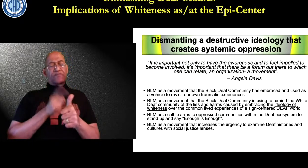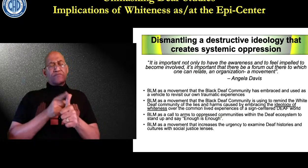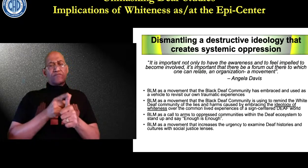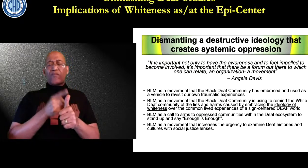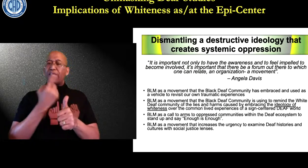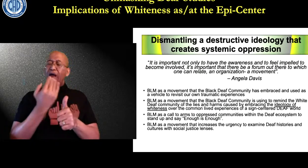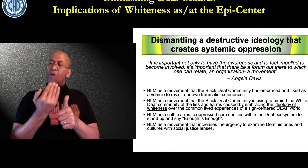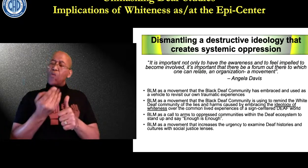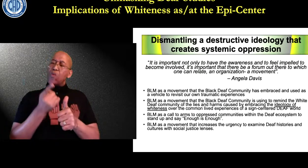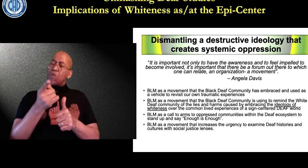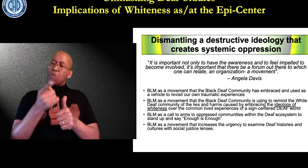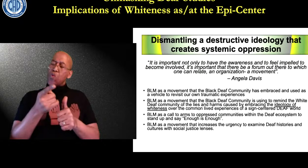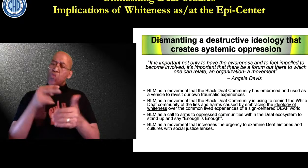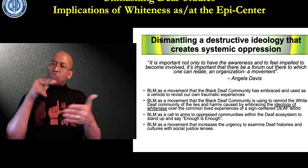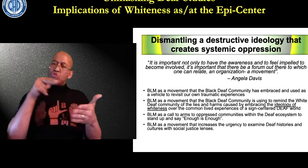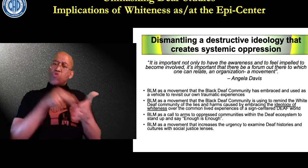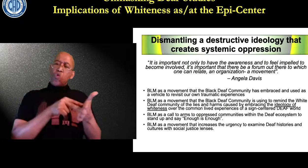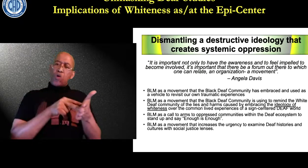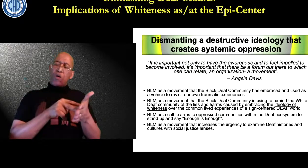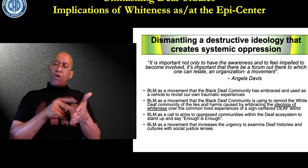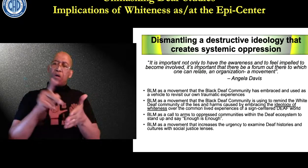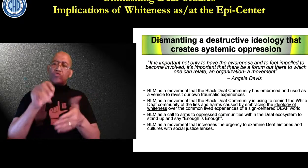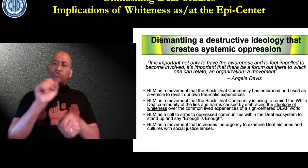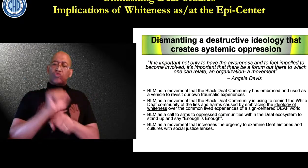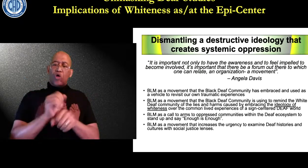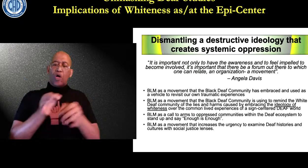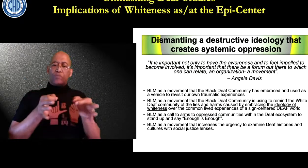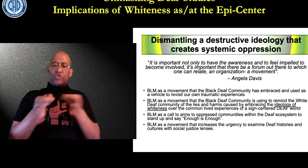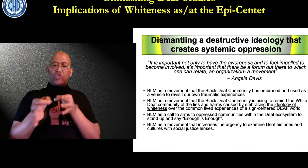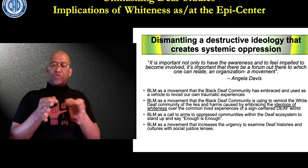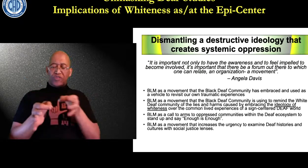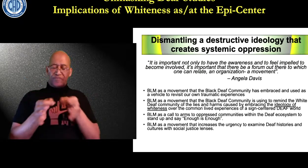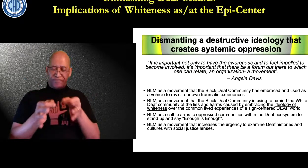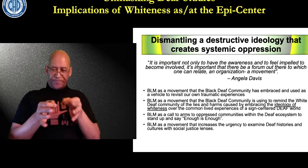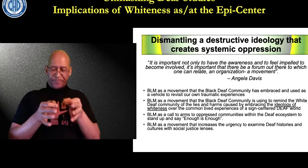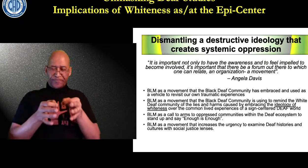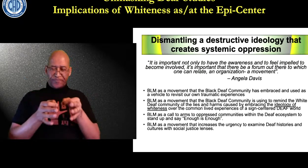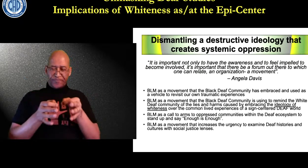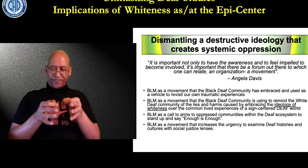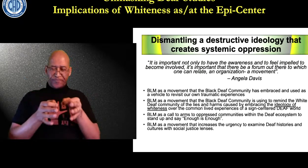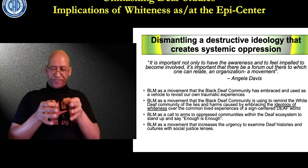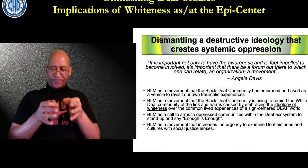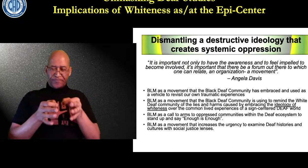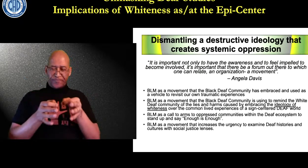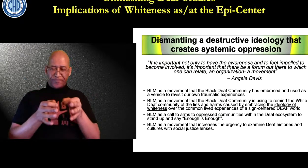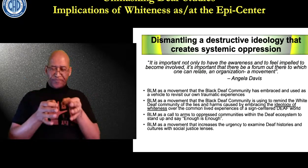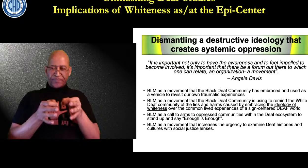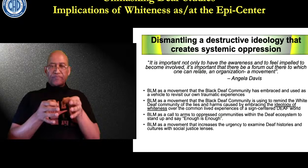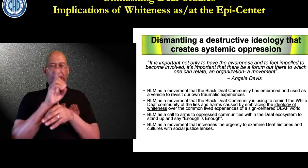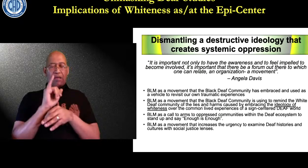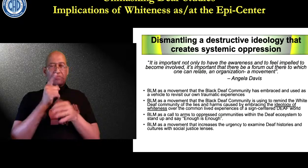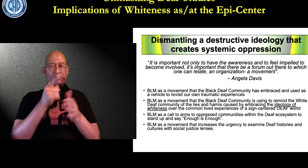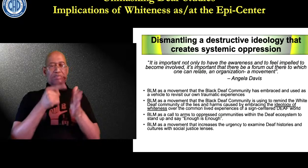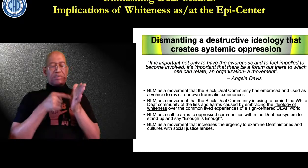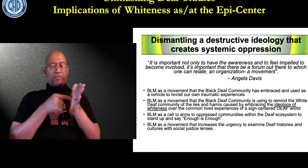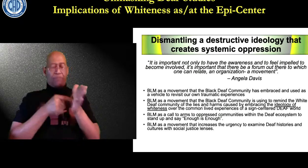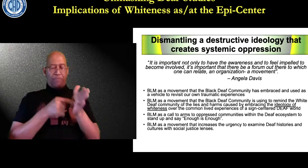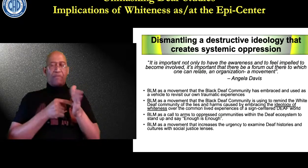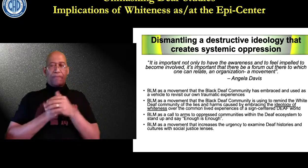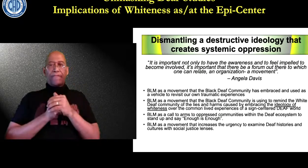I didn't know what it truly meant. So let me give you an example. So how are you as far as looking at your job description?